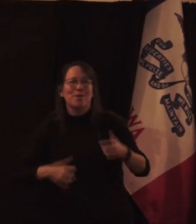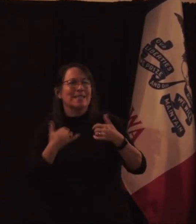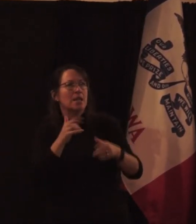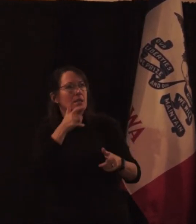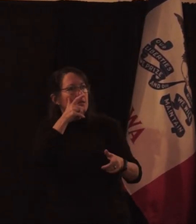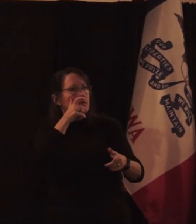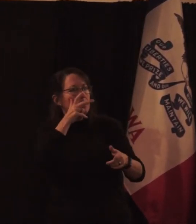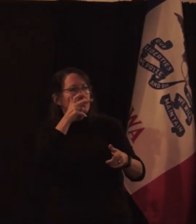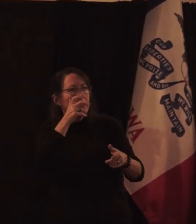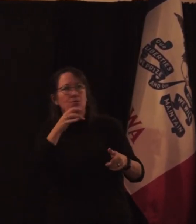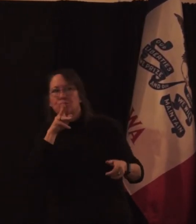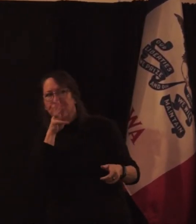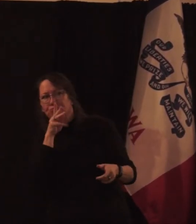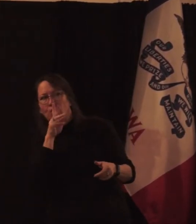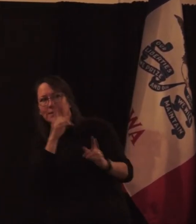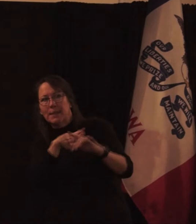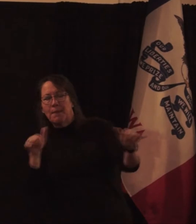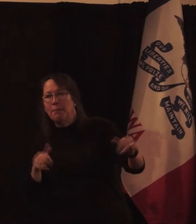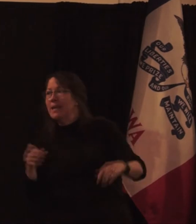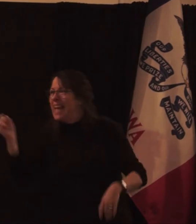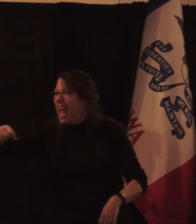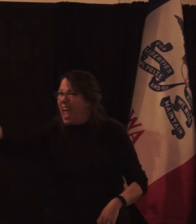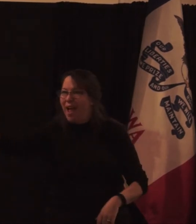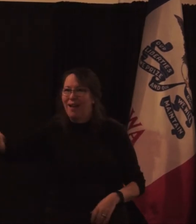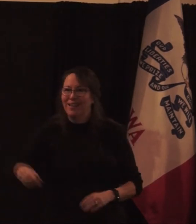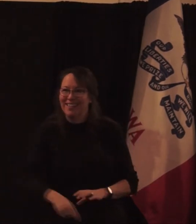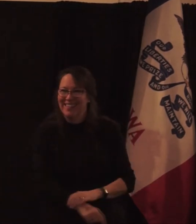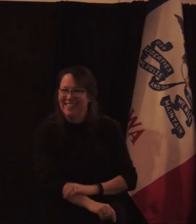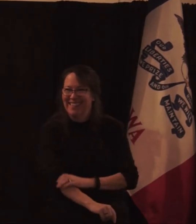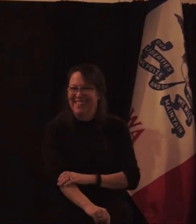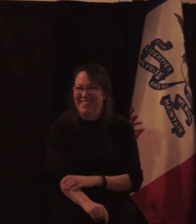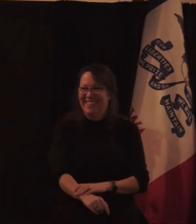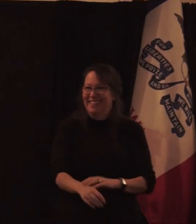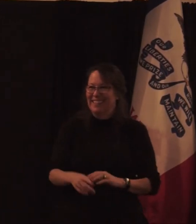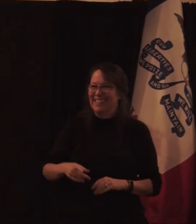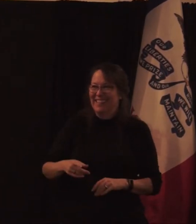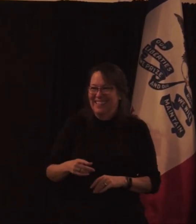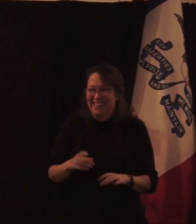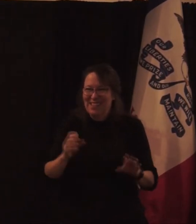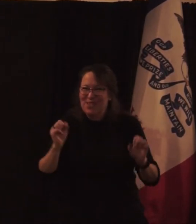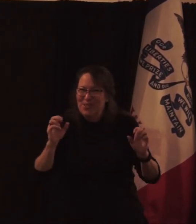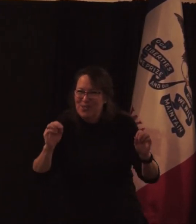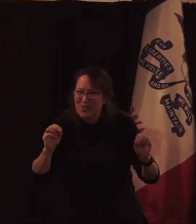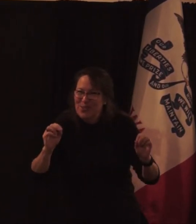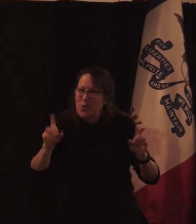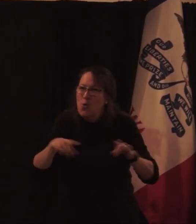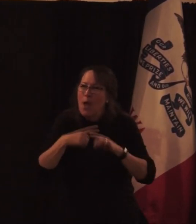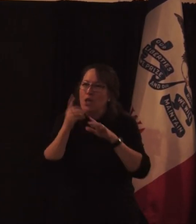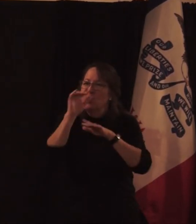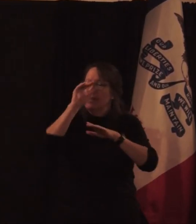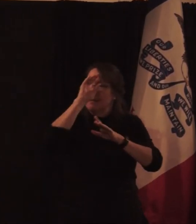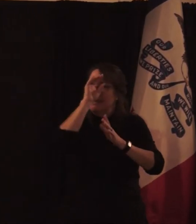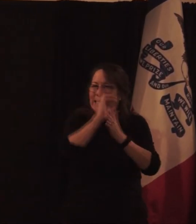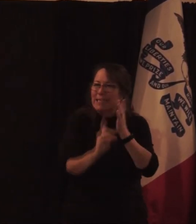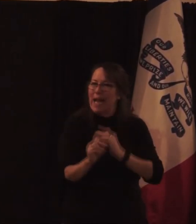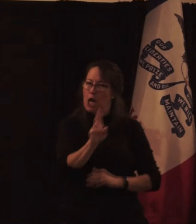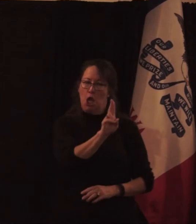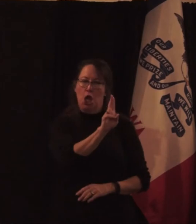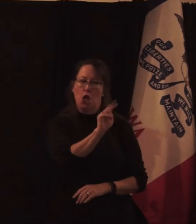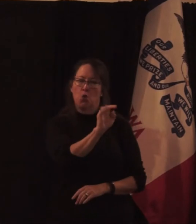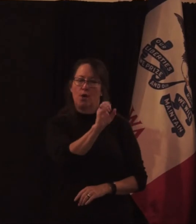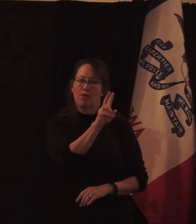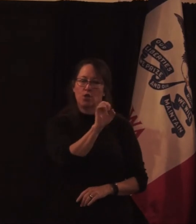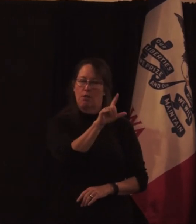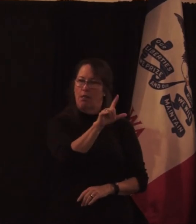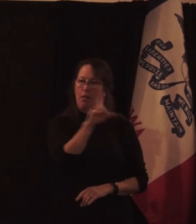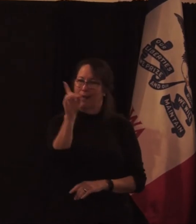still follow it but talk on the phone at the same time. Yeah. So again, you get back to when you design things universally